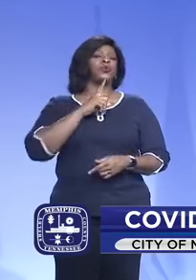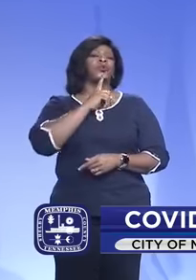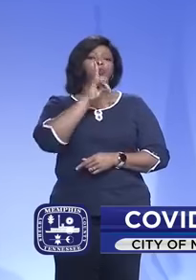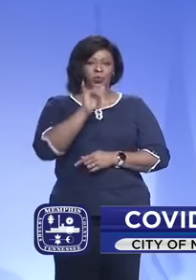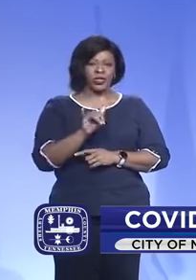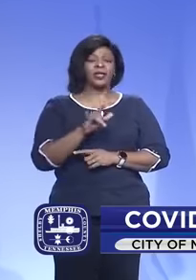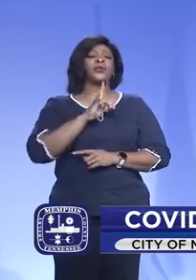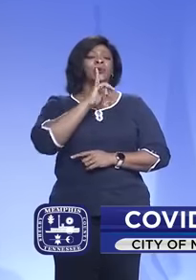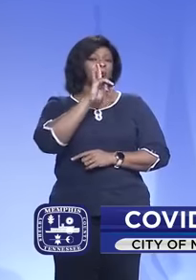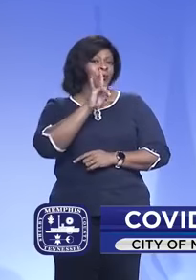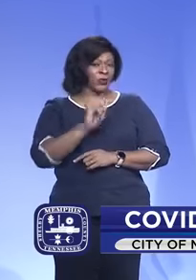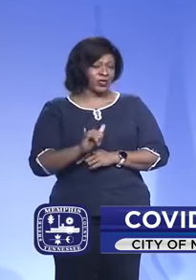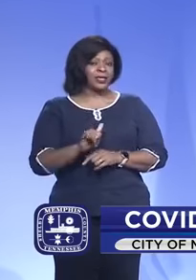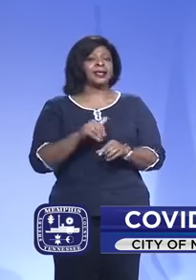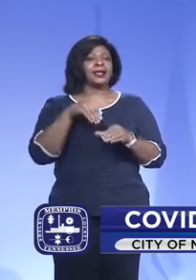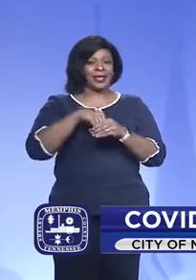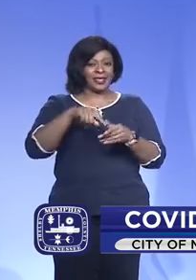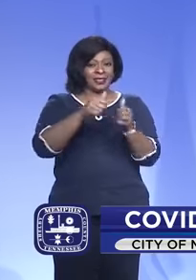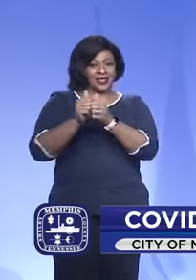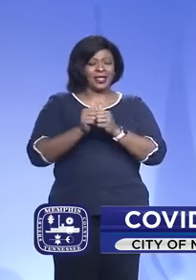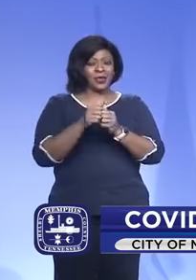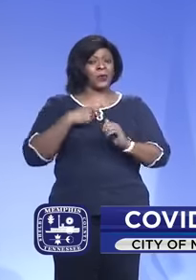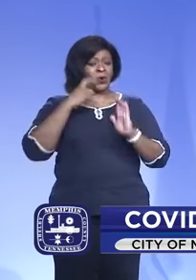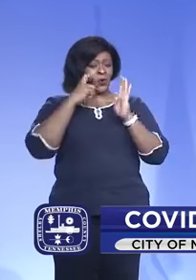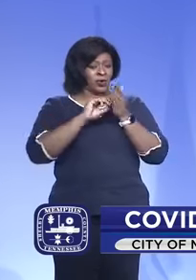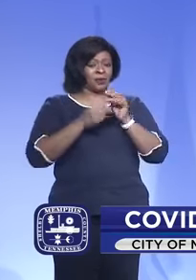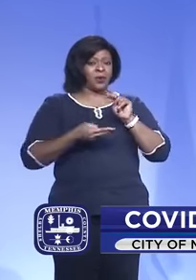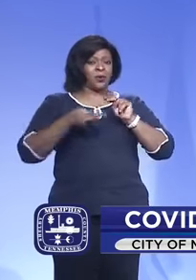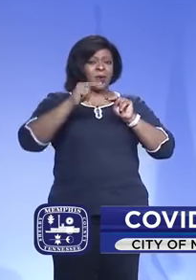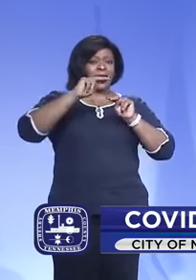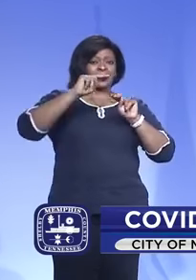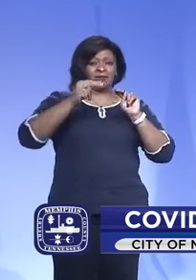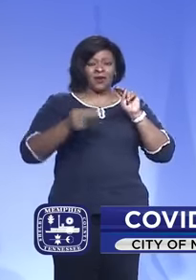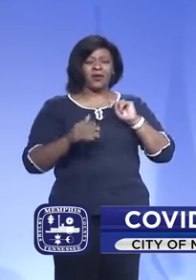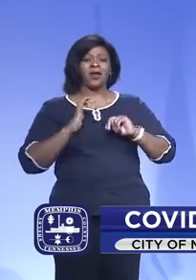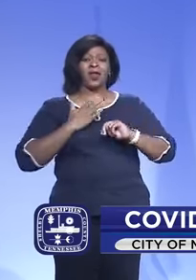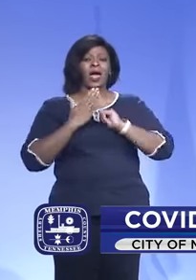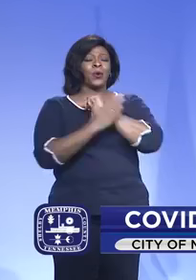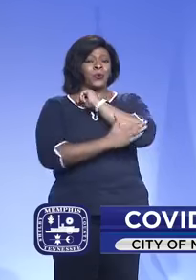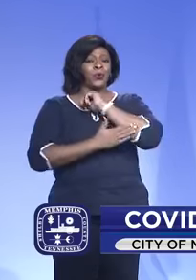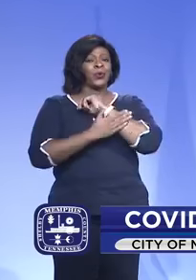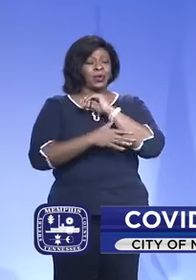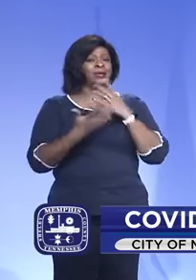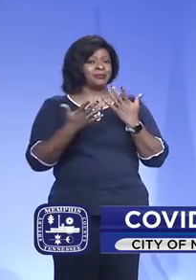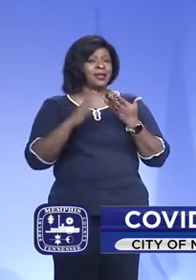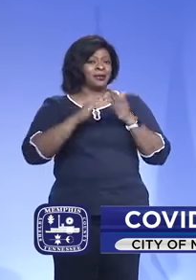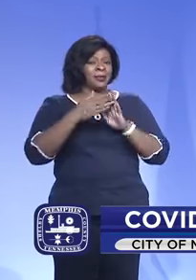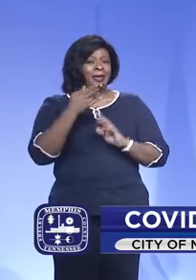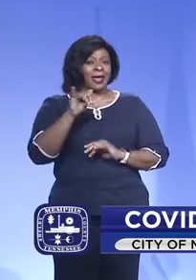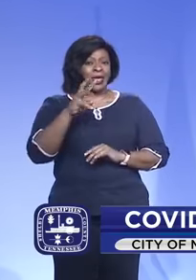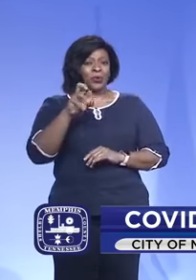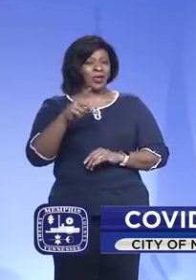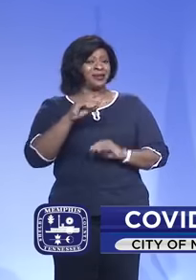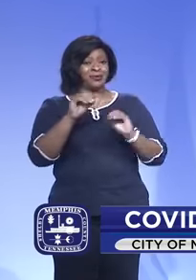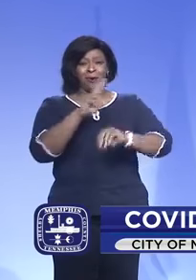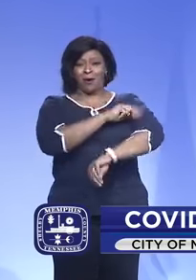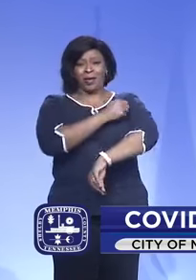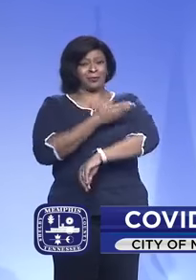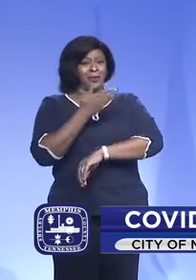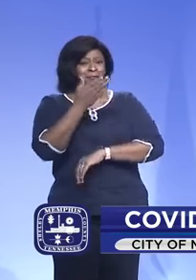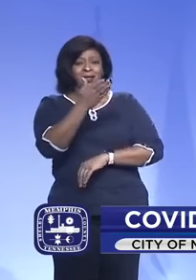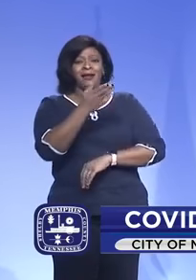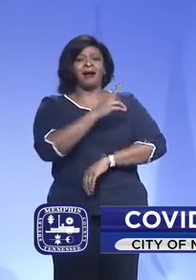truly, truly in this together. We've seen the numbers rise and fall in our rural communities in Haywood County, and we don't have a hospital there. Our hospital